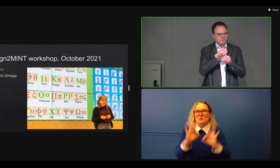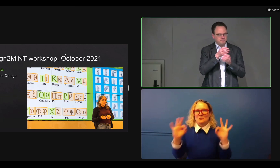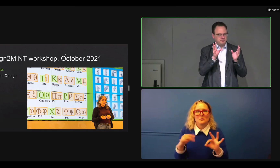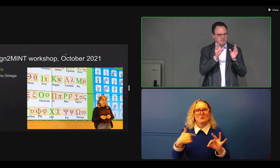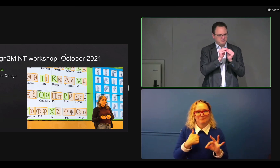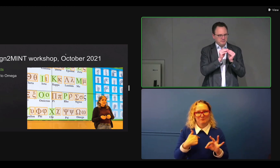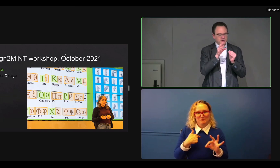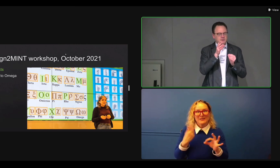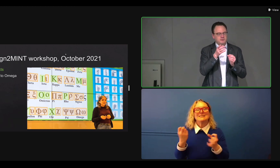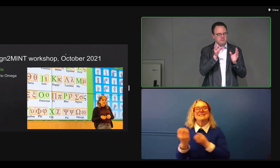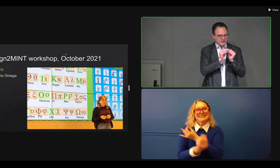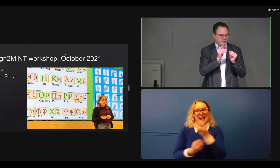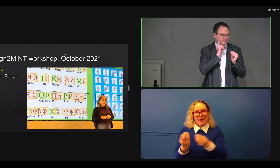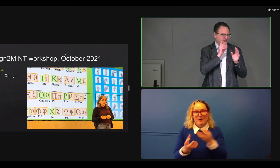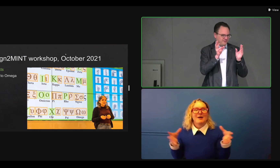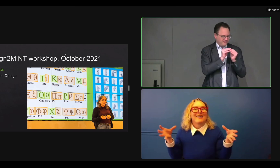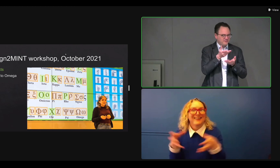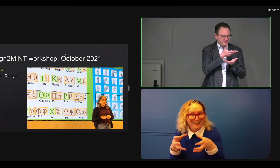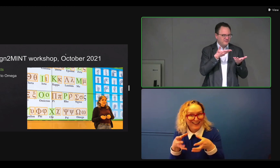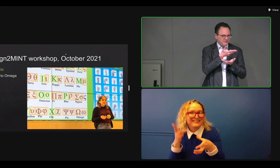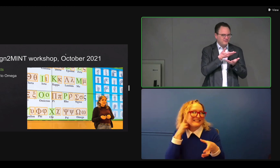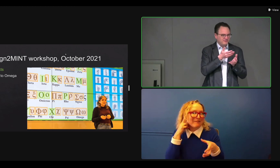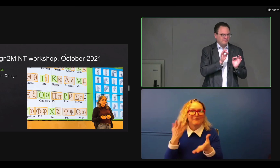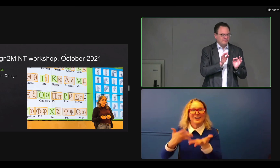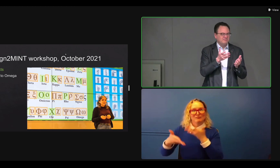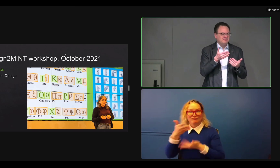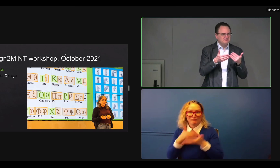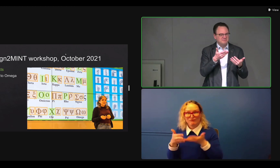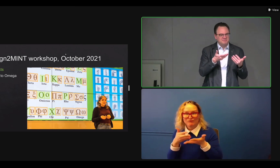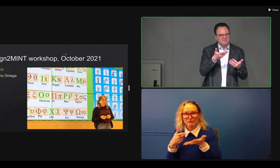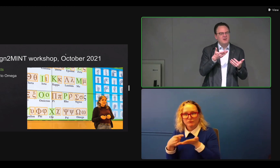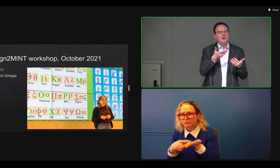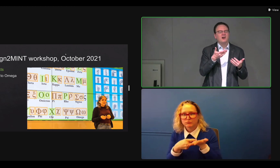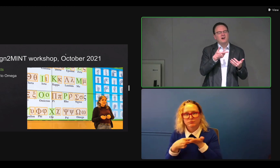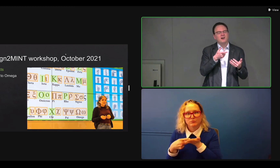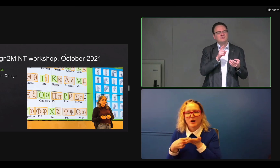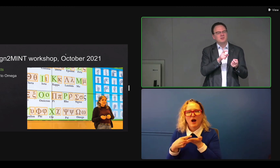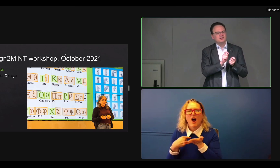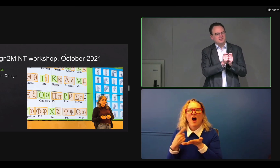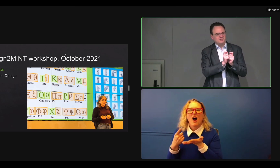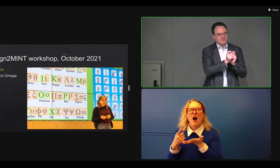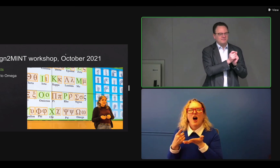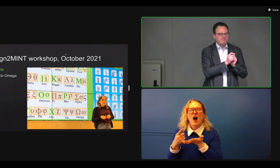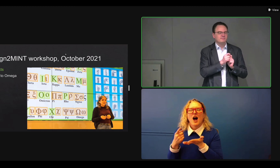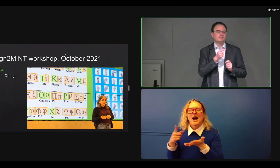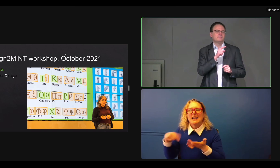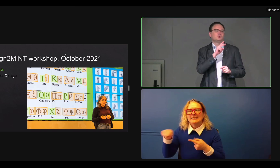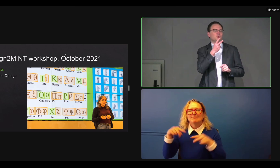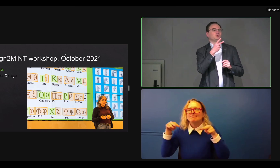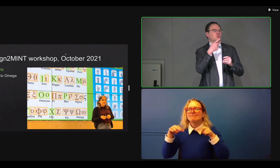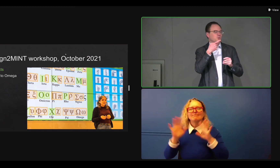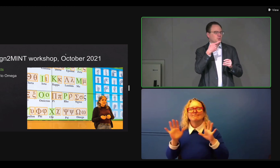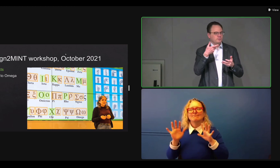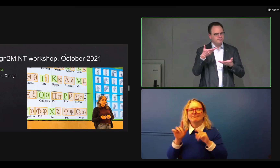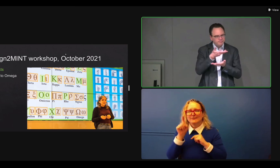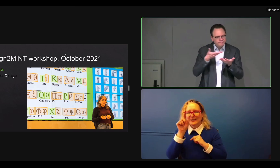previous, more informal opportunity of deaf academics, people in the field of STEM, there have been these